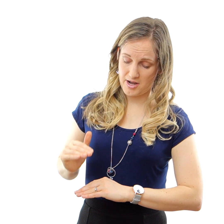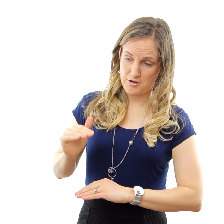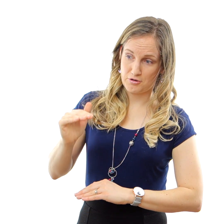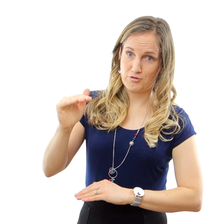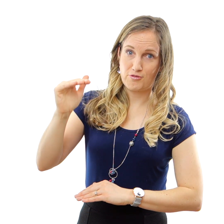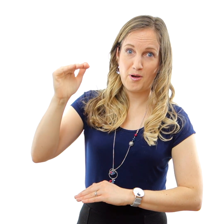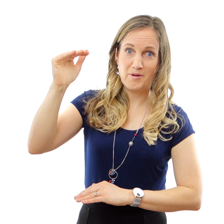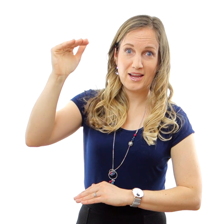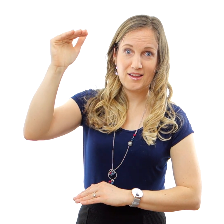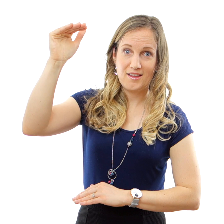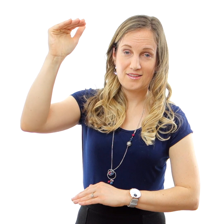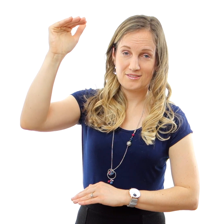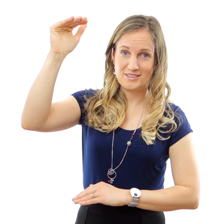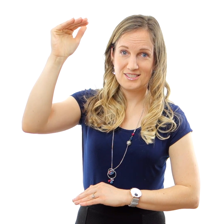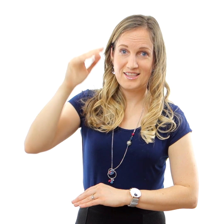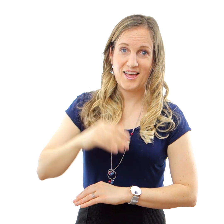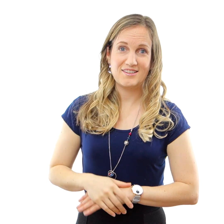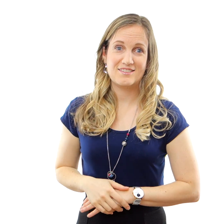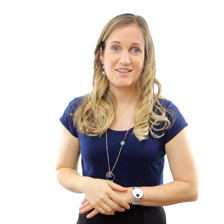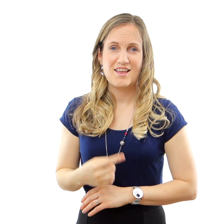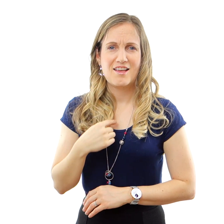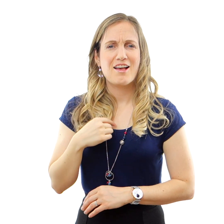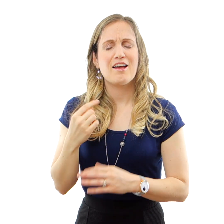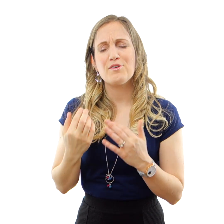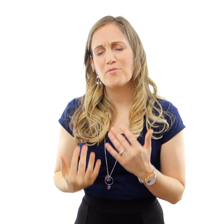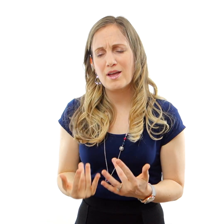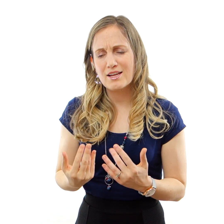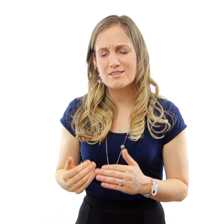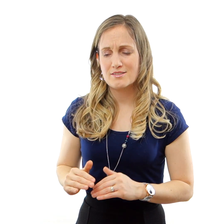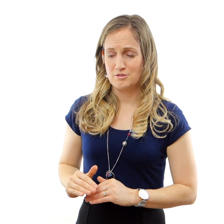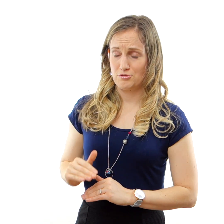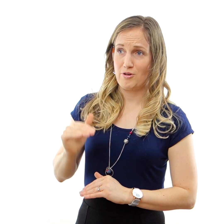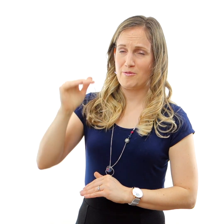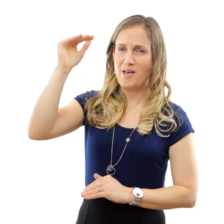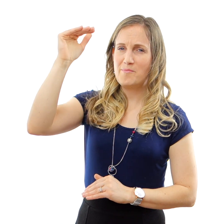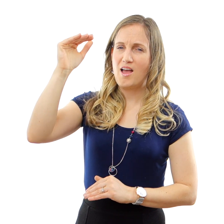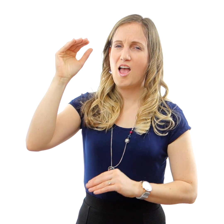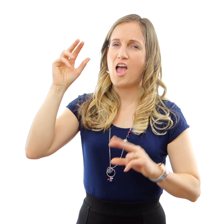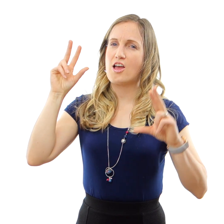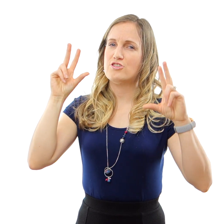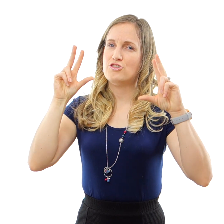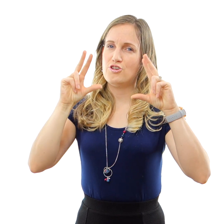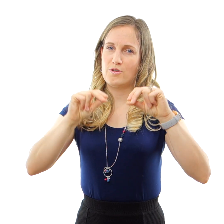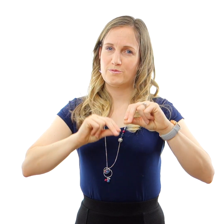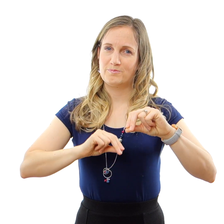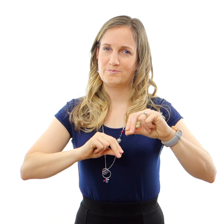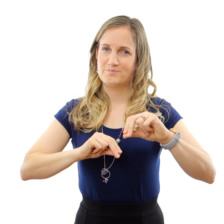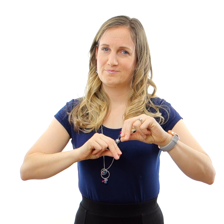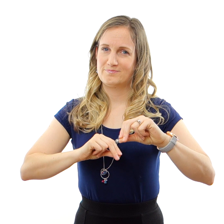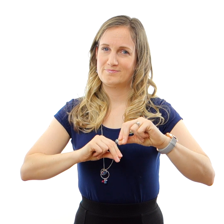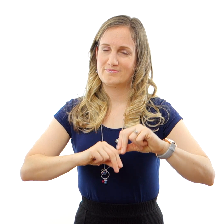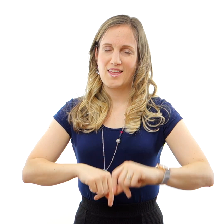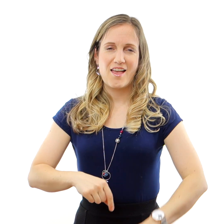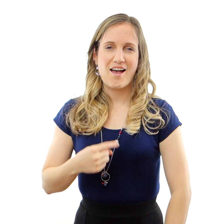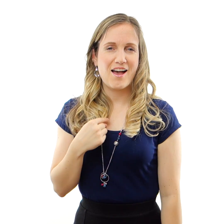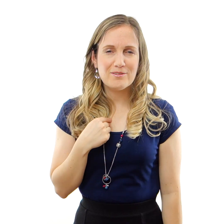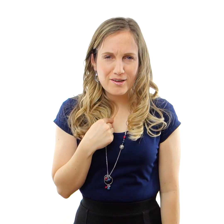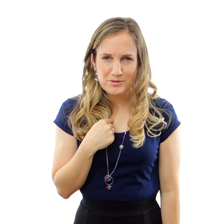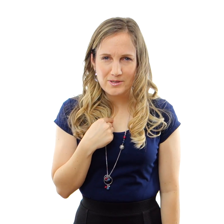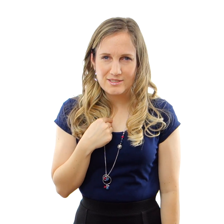you're growing. You can see that. I wait to grow up. No. I don't have to wait till I